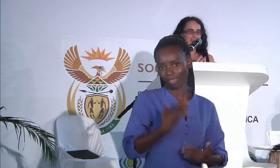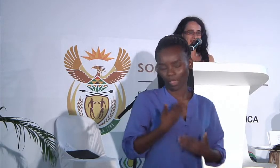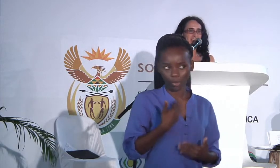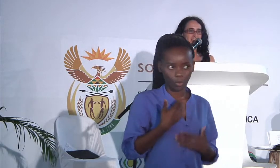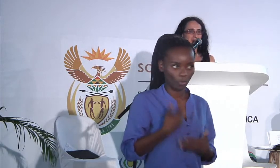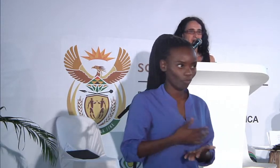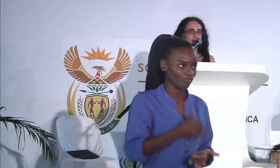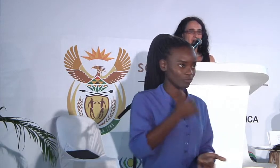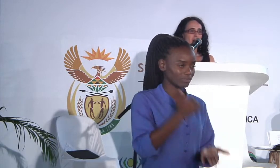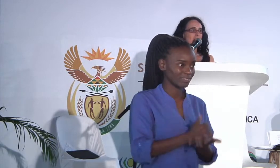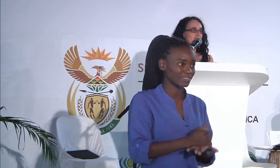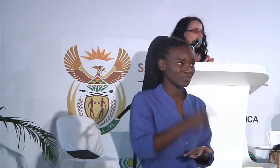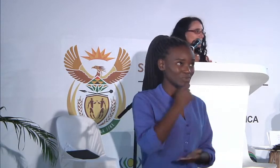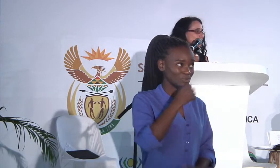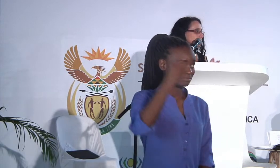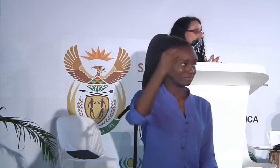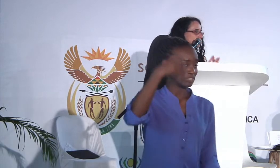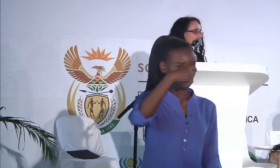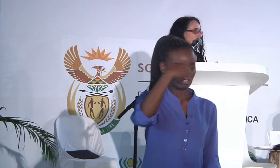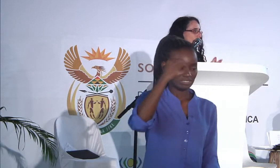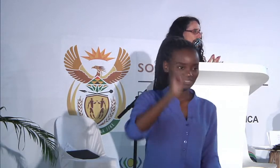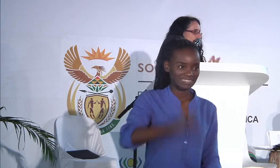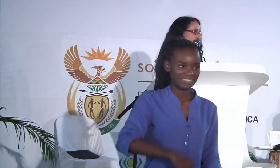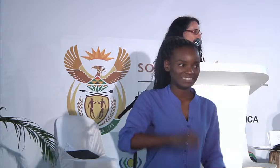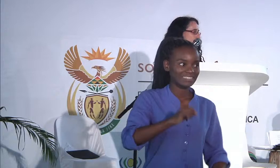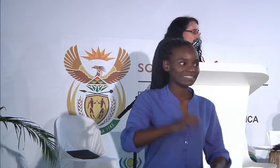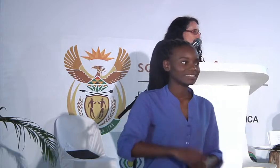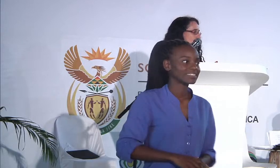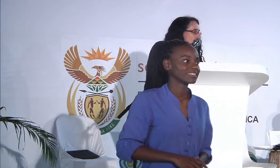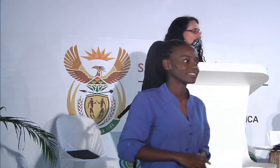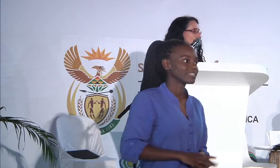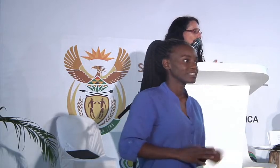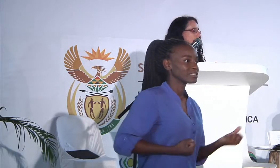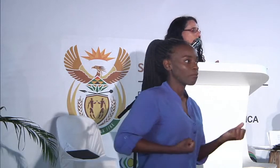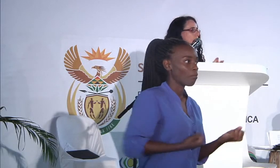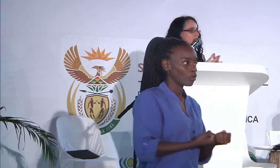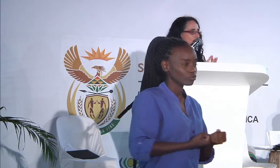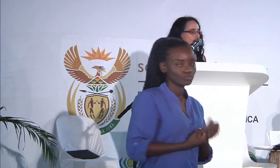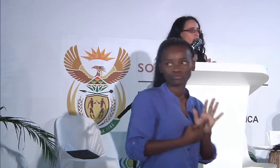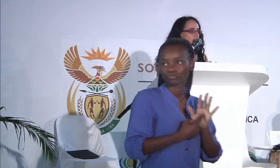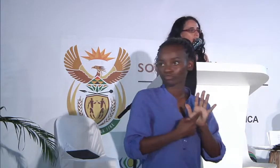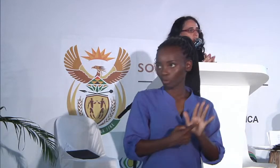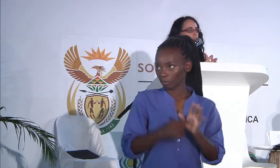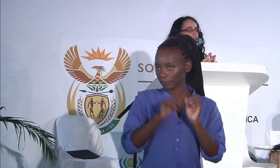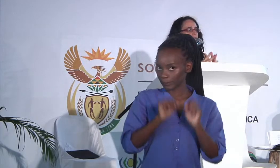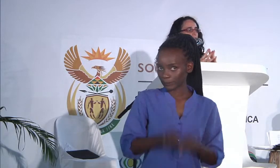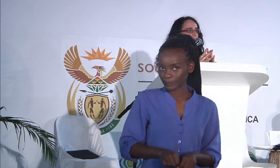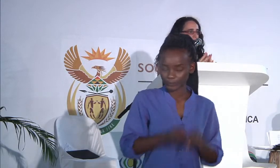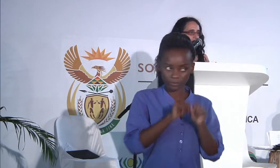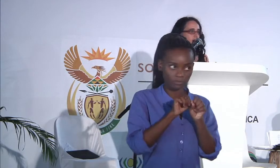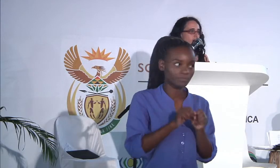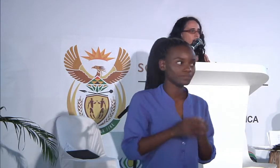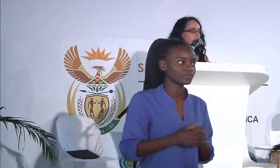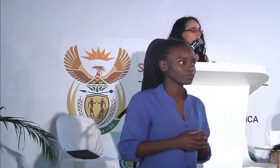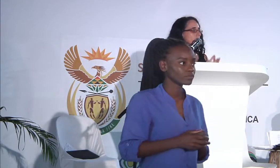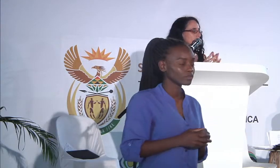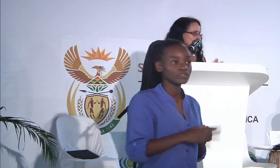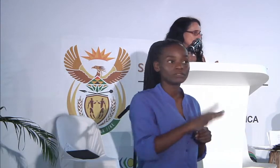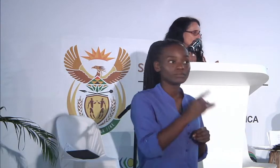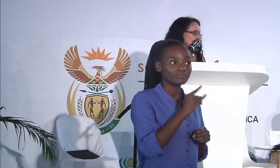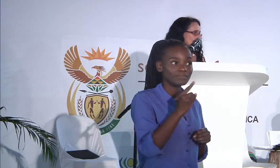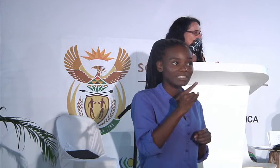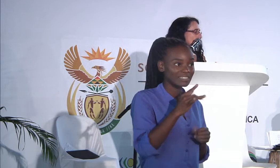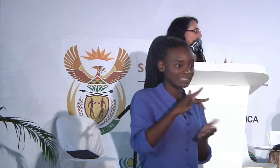the heat. Thank you for showing your support for what we do here, not only at Belhaven, but